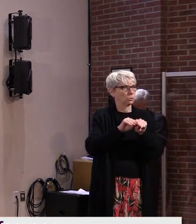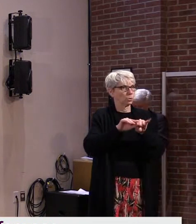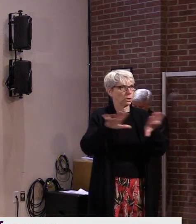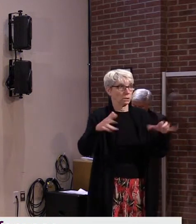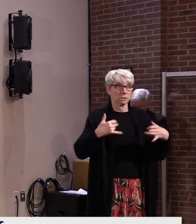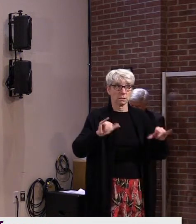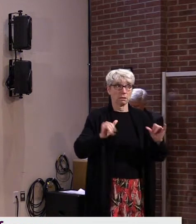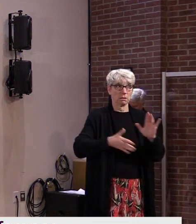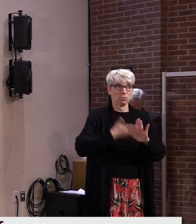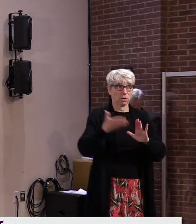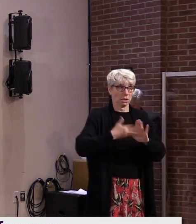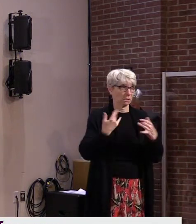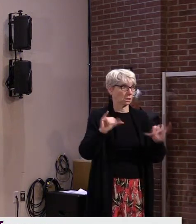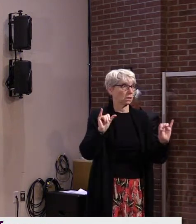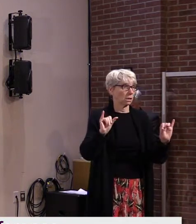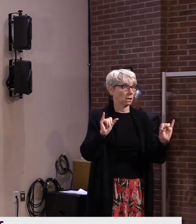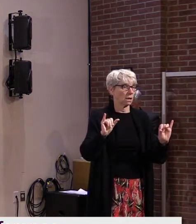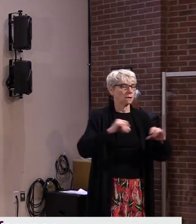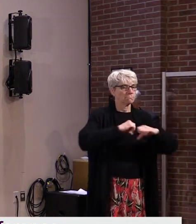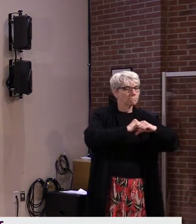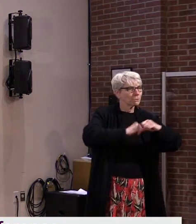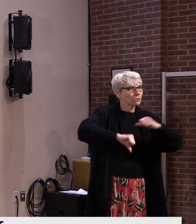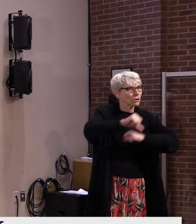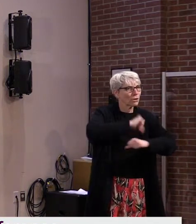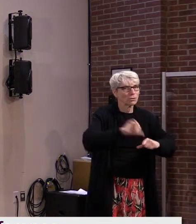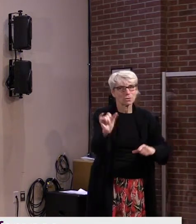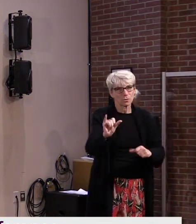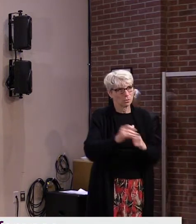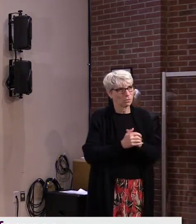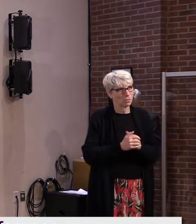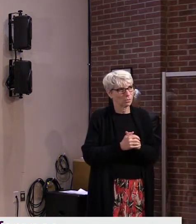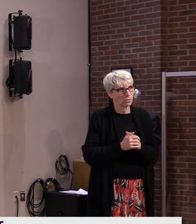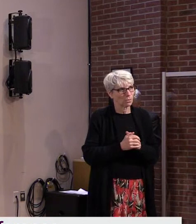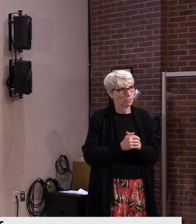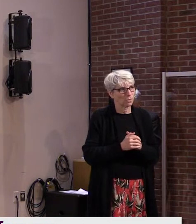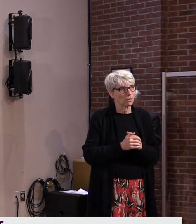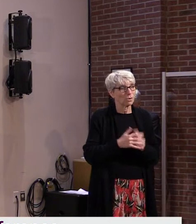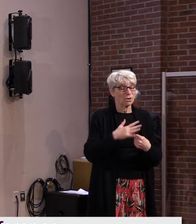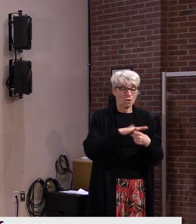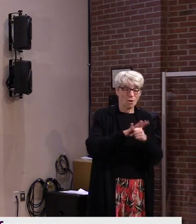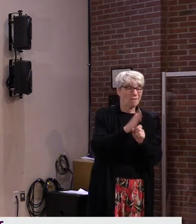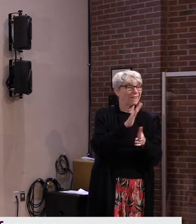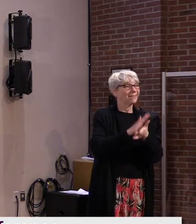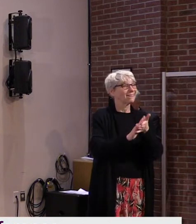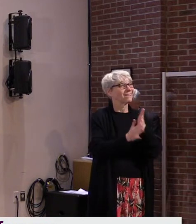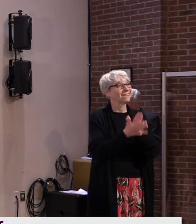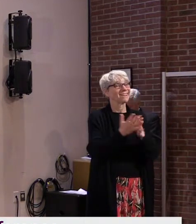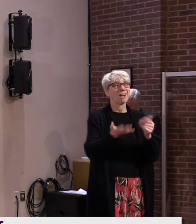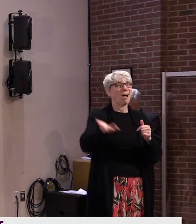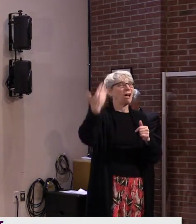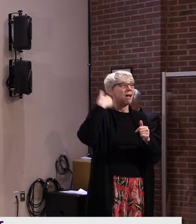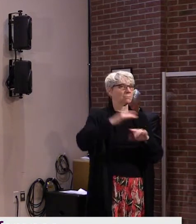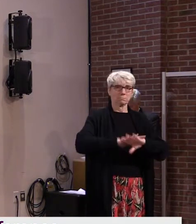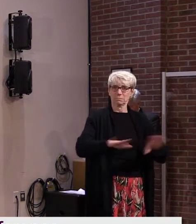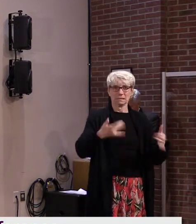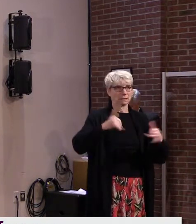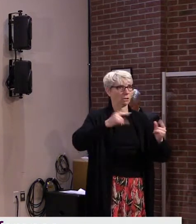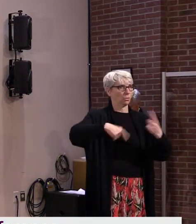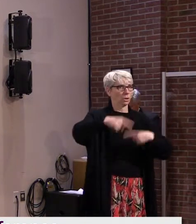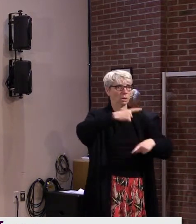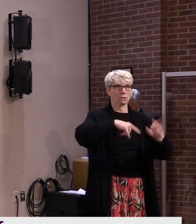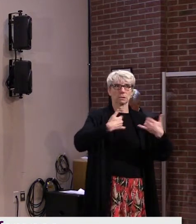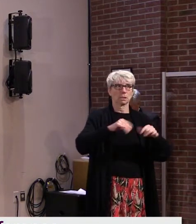another. Right now, the virus is something to remain concerned about. It is still spreading within our